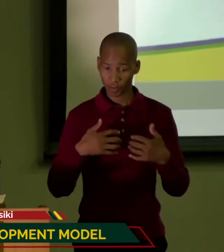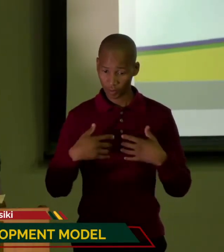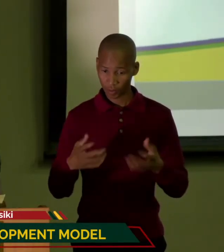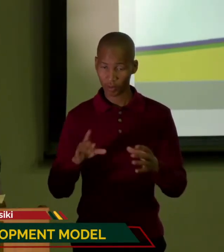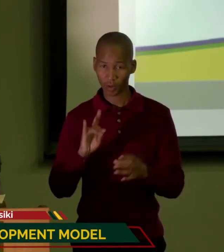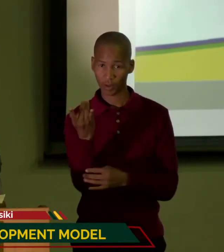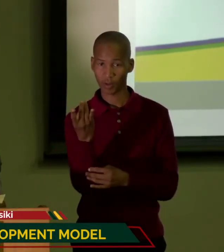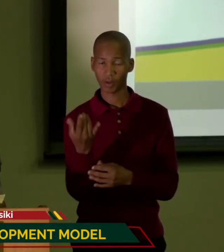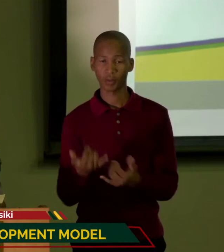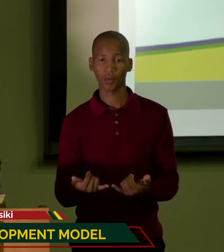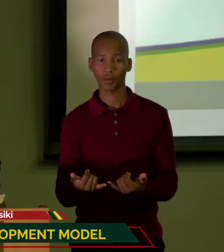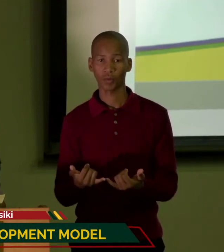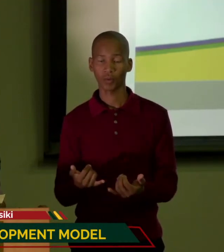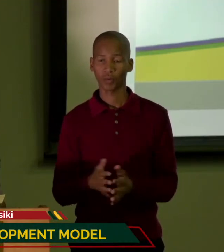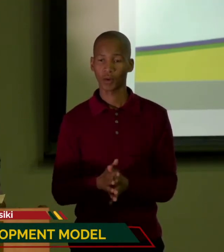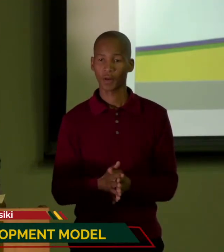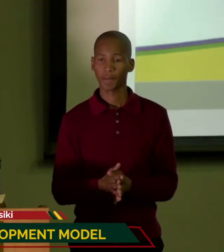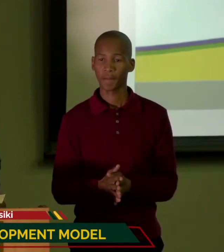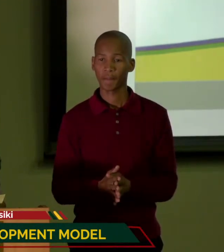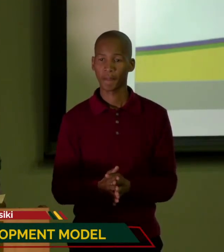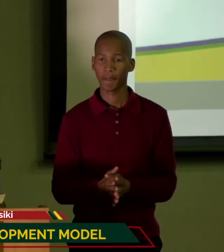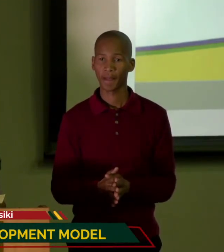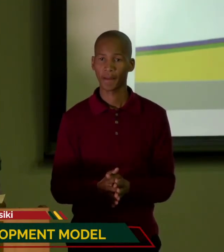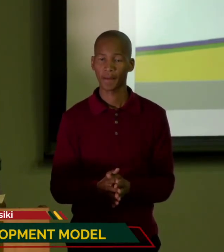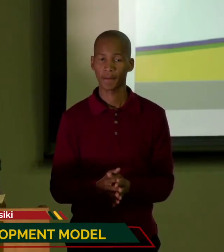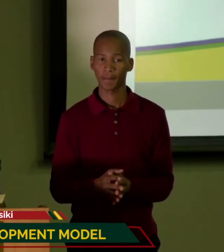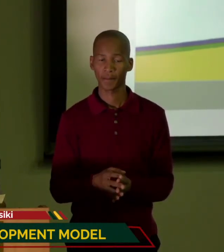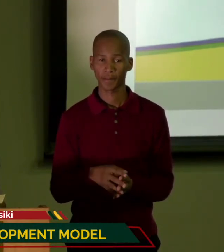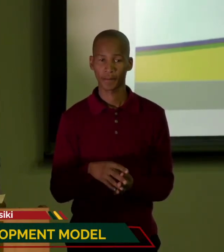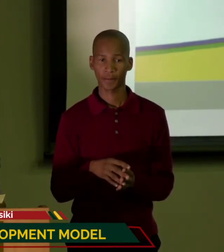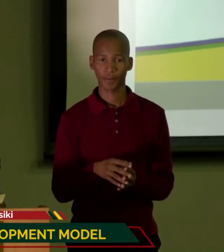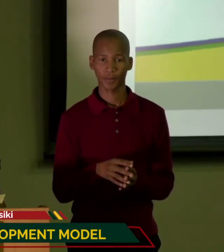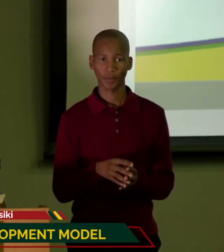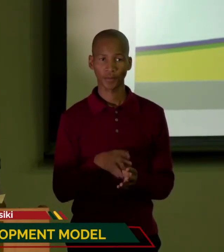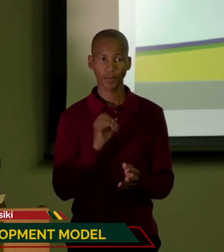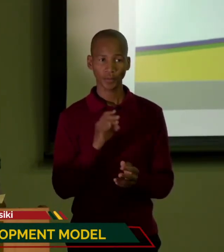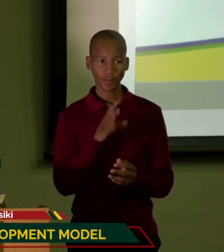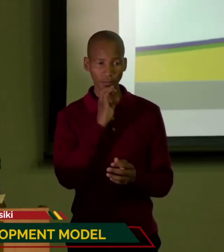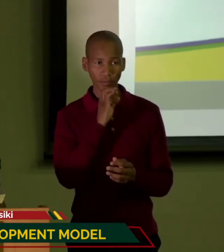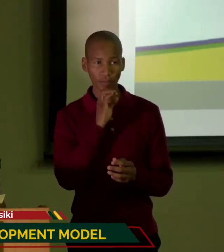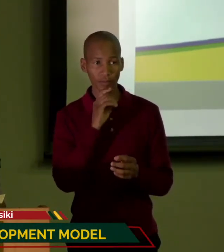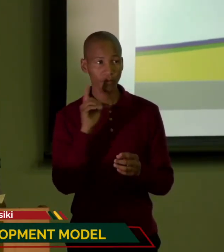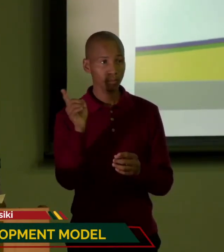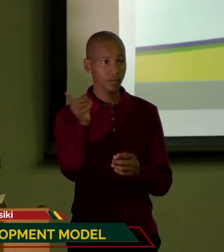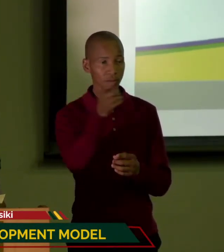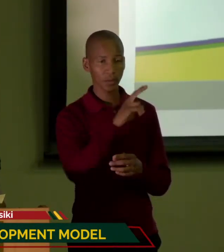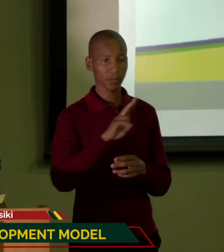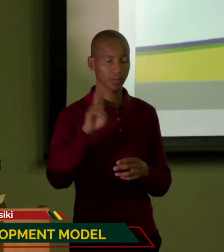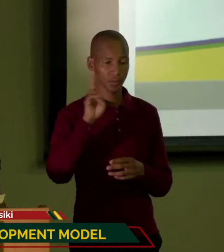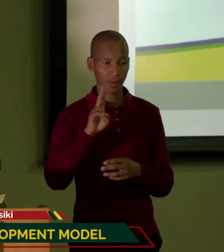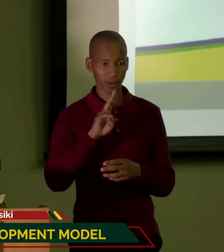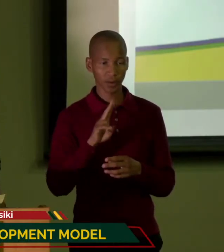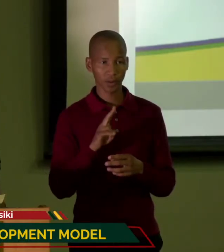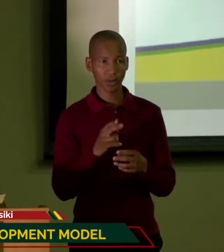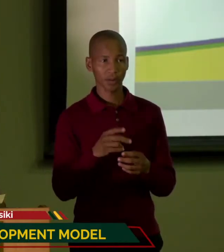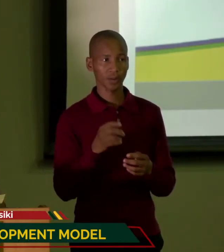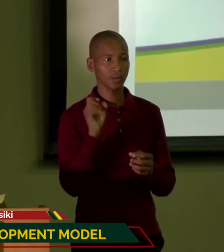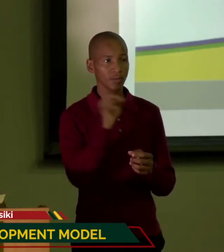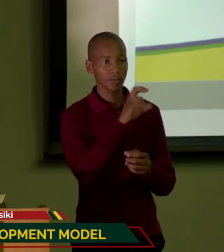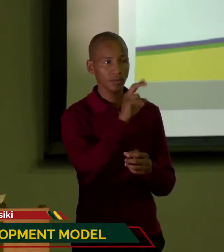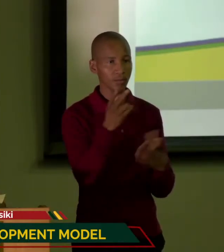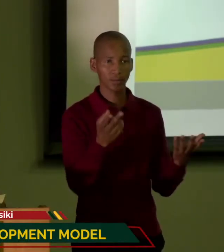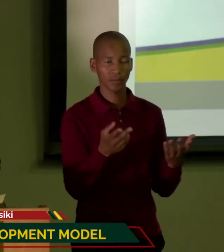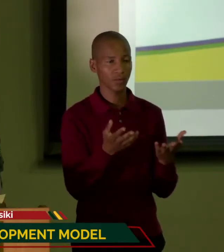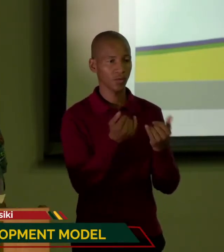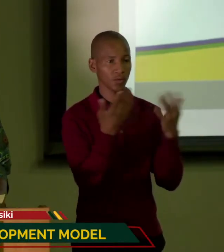phaa sothengisa nenyama uzojikeleza yonke indawo phemthatha the cheapest meat you'll get it